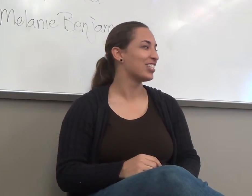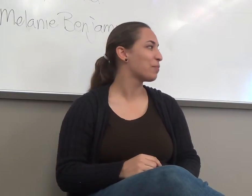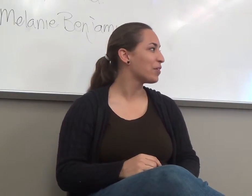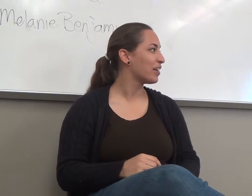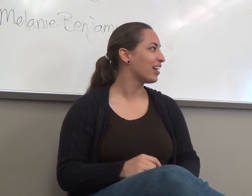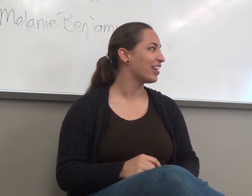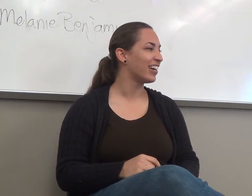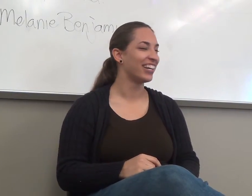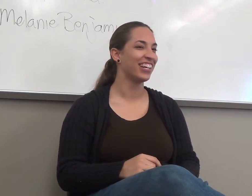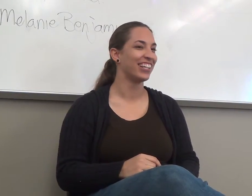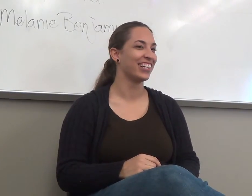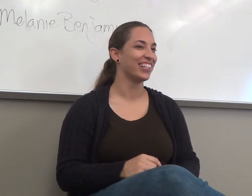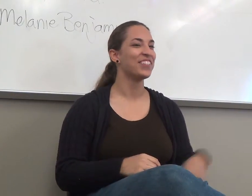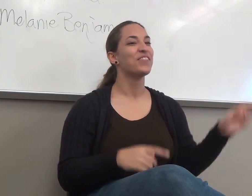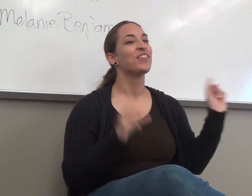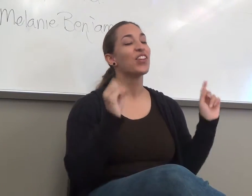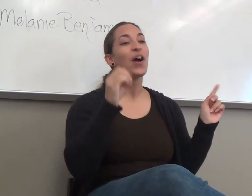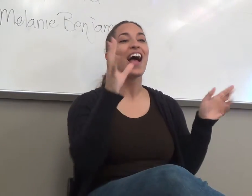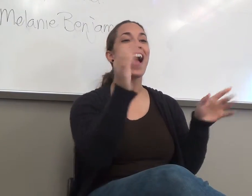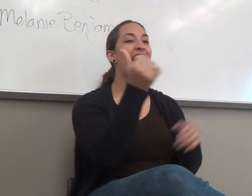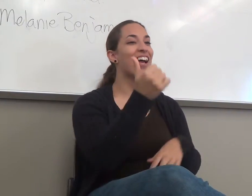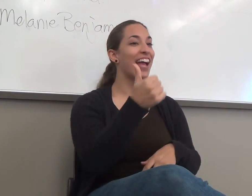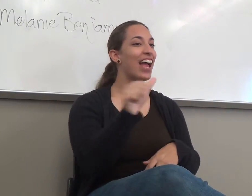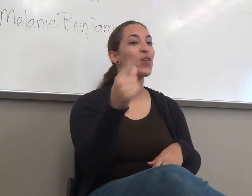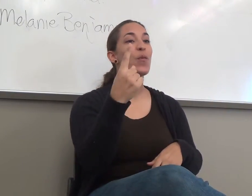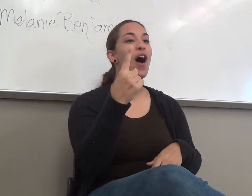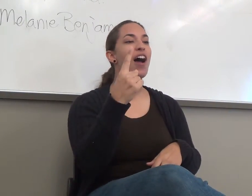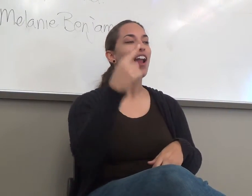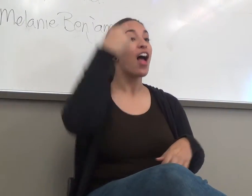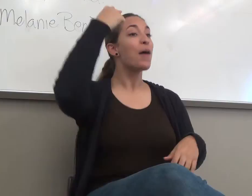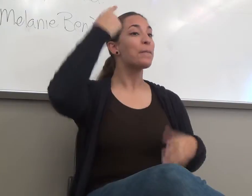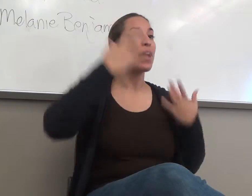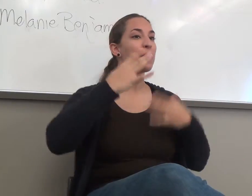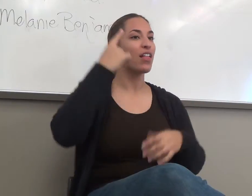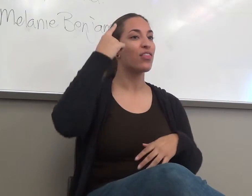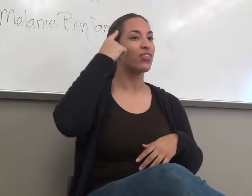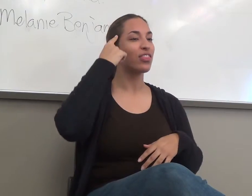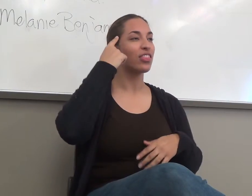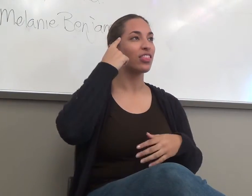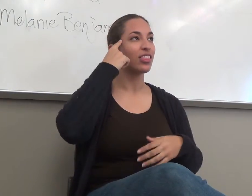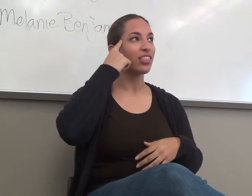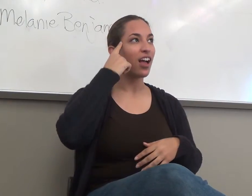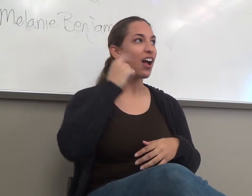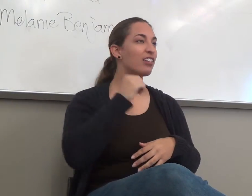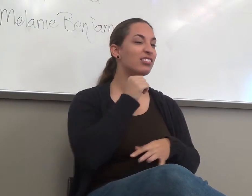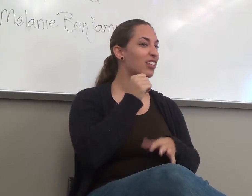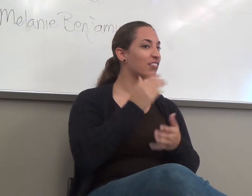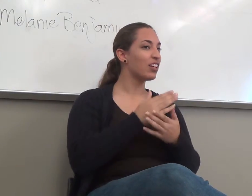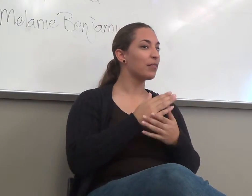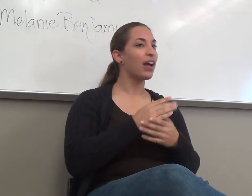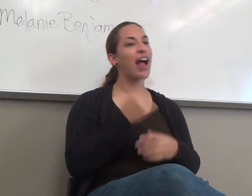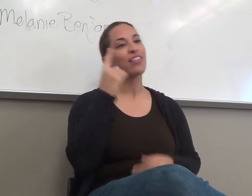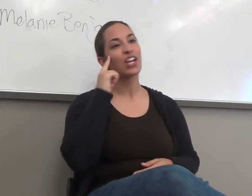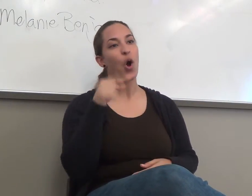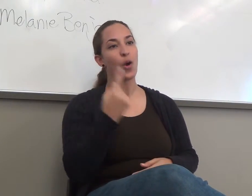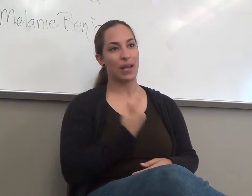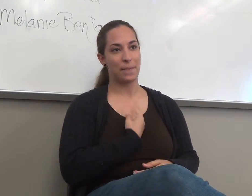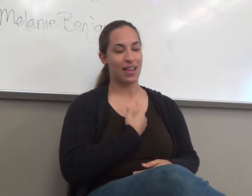Support my daughter. have stopped, or at least thought about stopping? Probably the only thing that would stop me is that there's too many people already there and it's